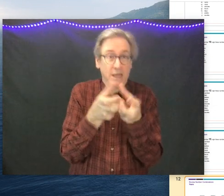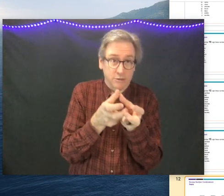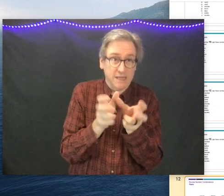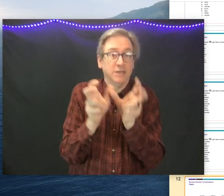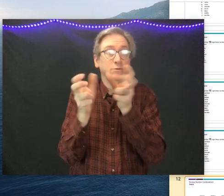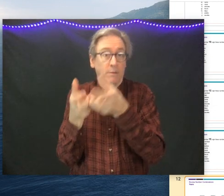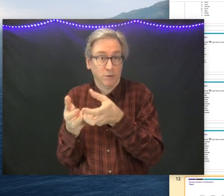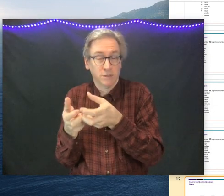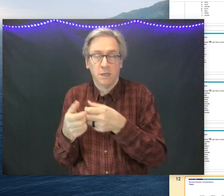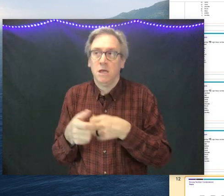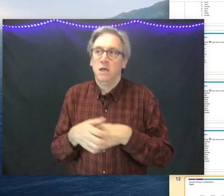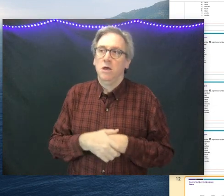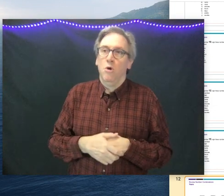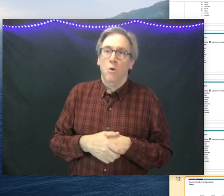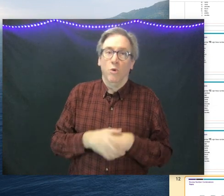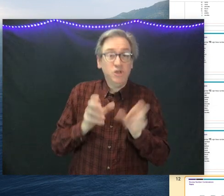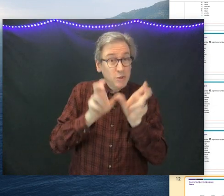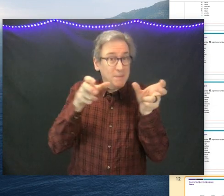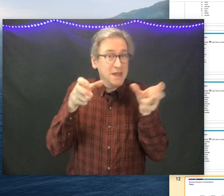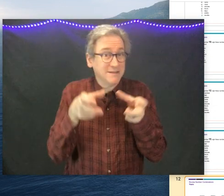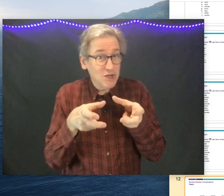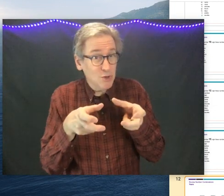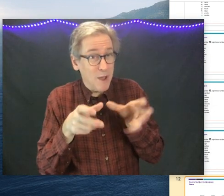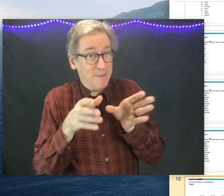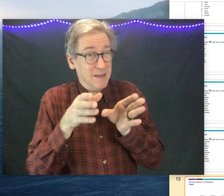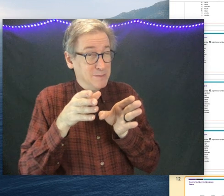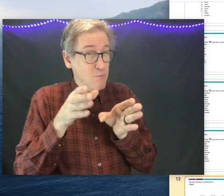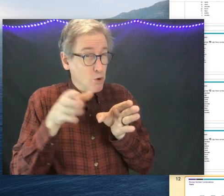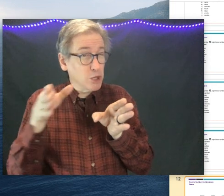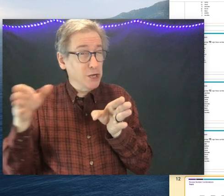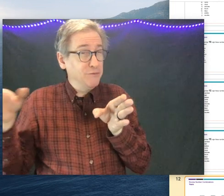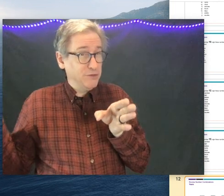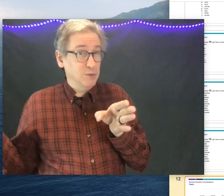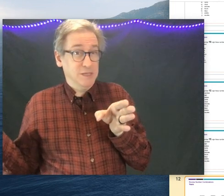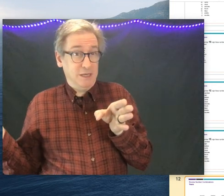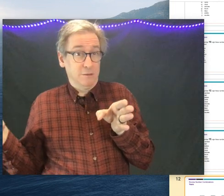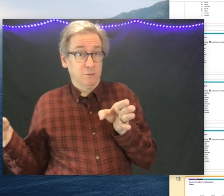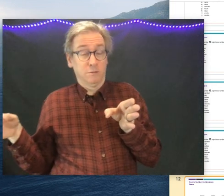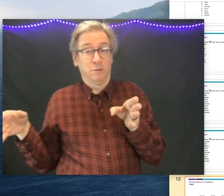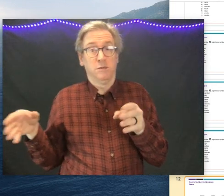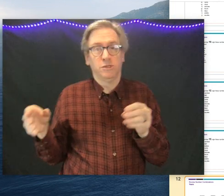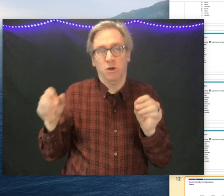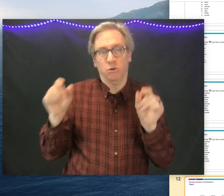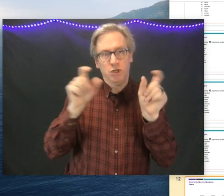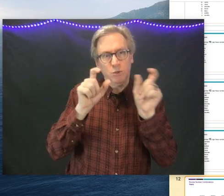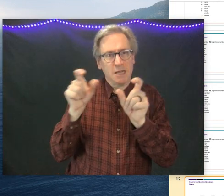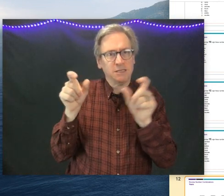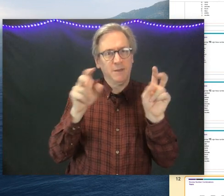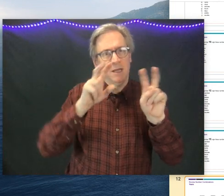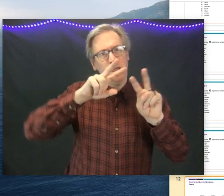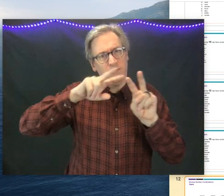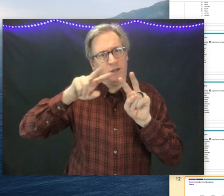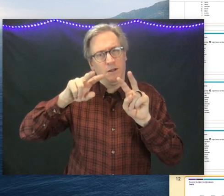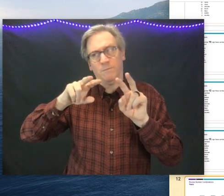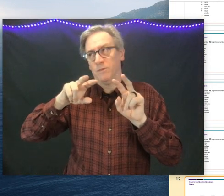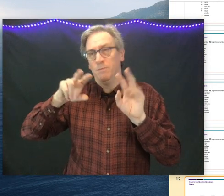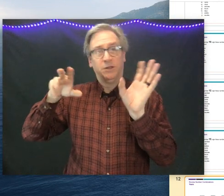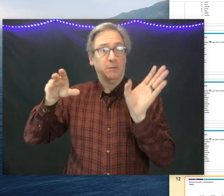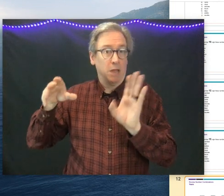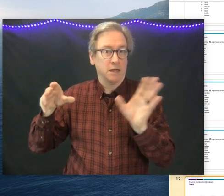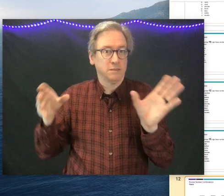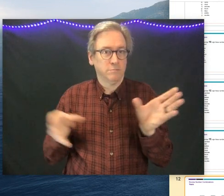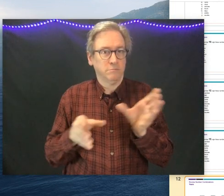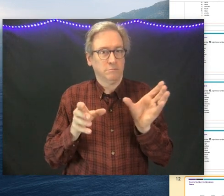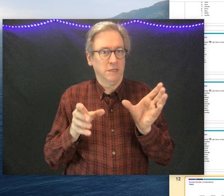2 letters, any 2 numbers. Once you get beyond 2, it becomes more confusing. So 2 tends to be the